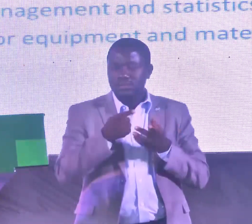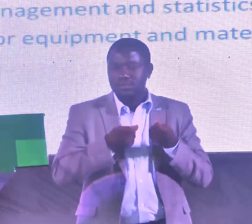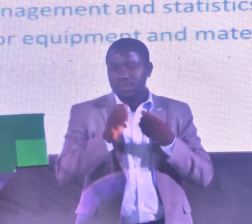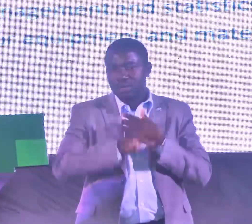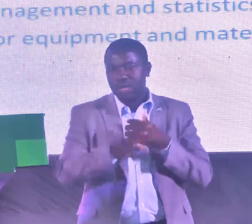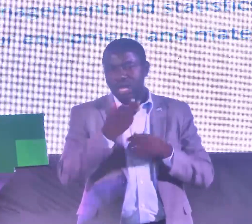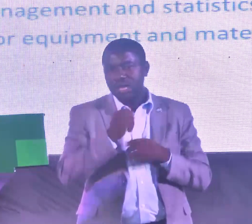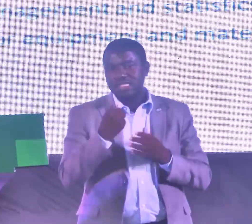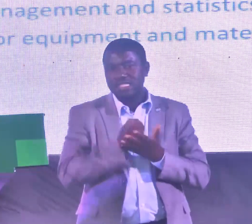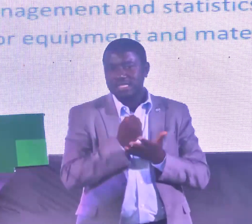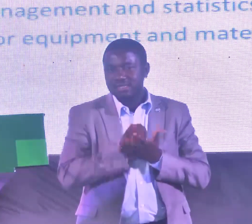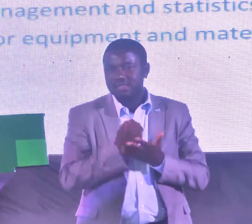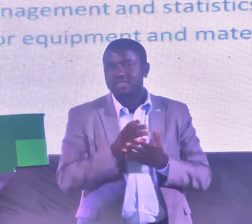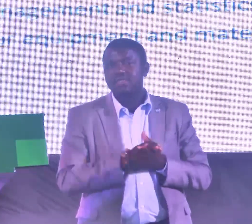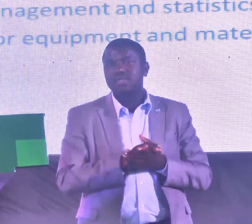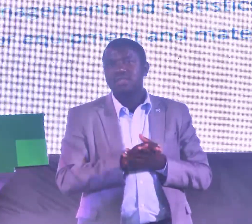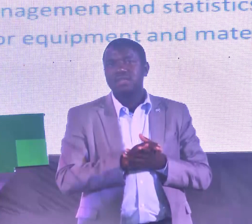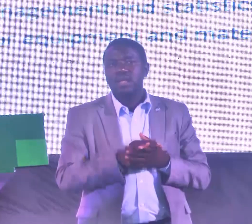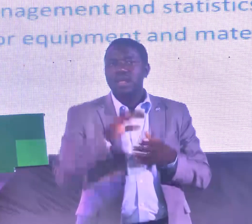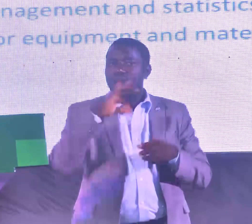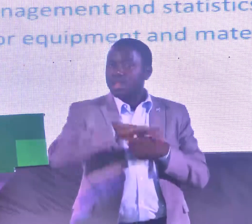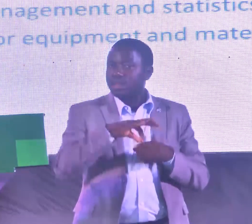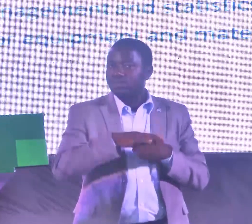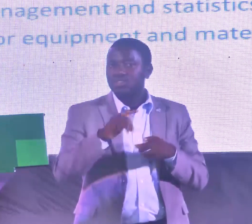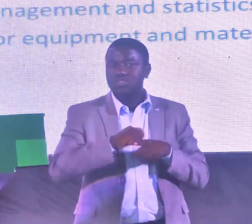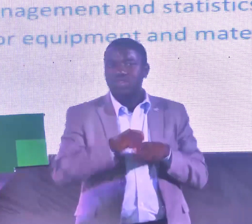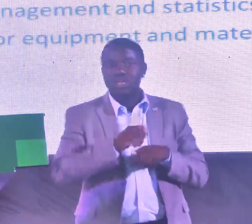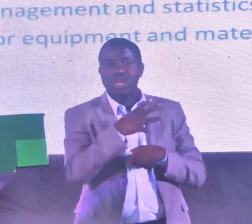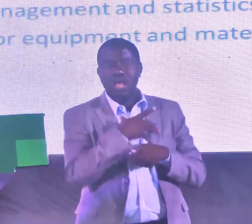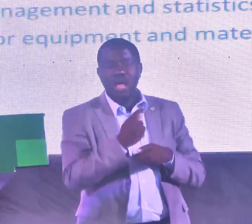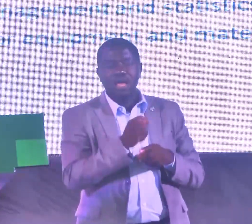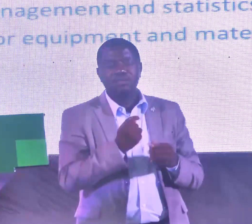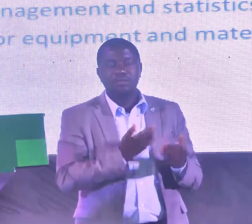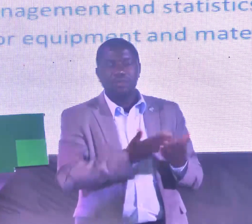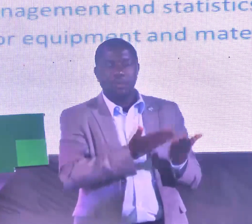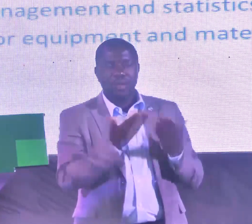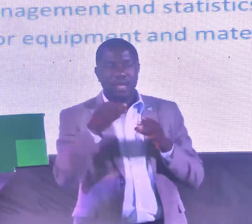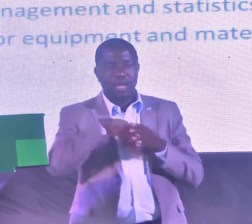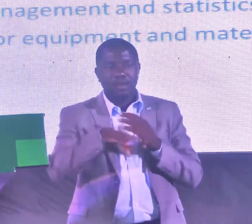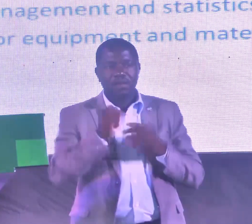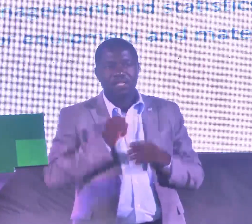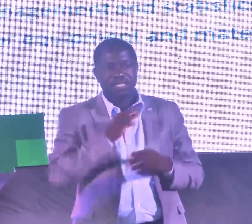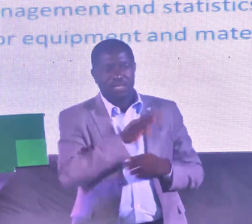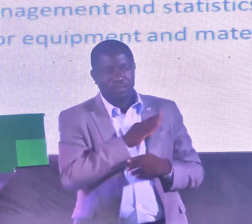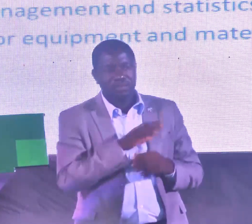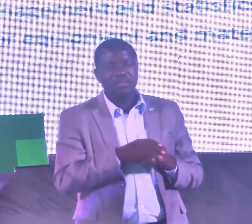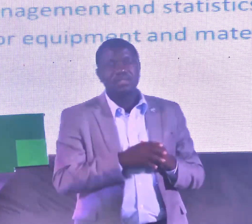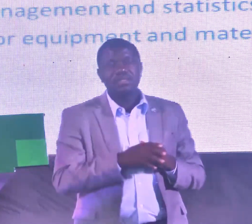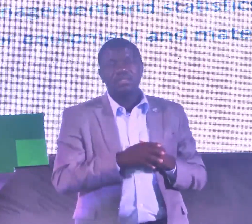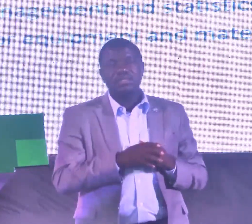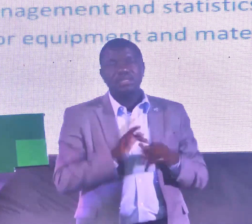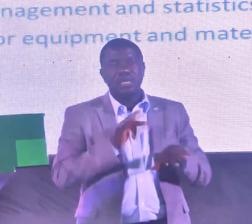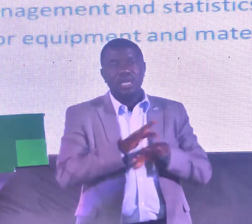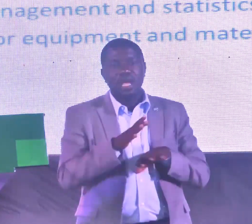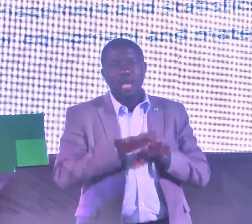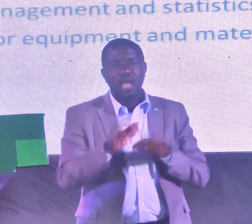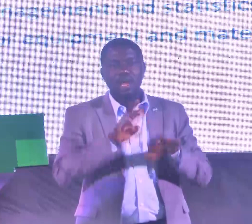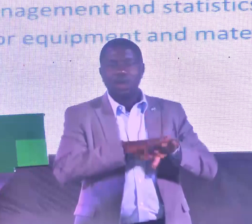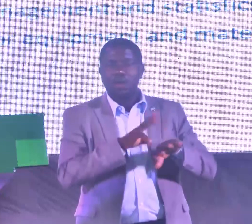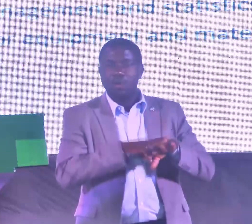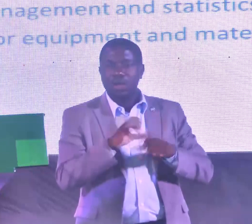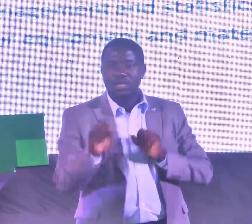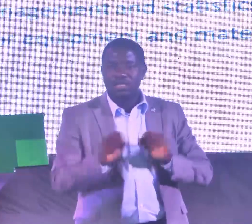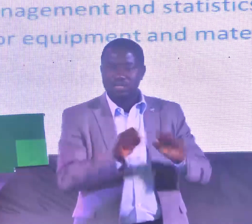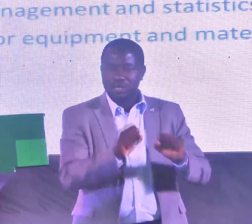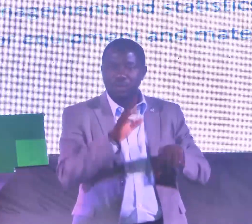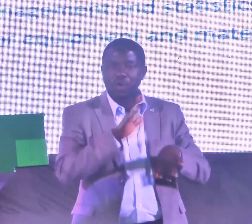statistics, electoral training and deployment of staff and materials, early warning system against potential electoral dispute